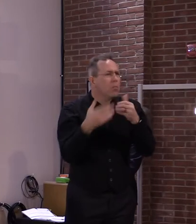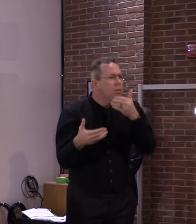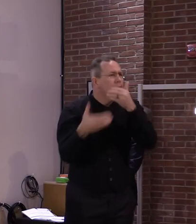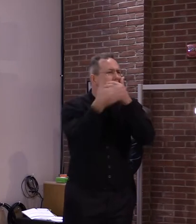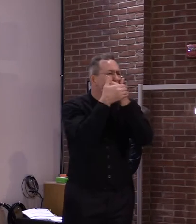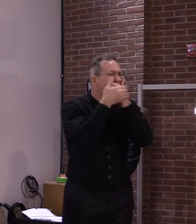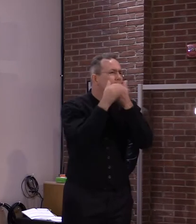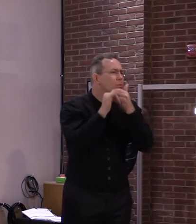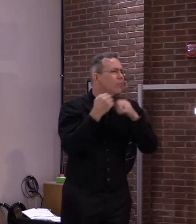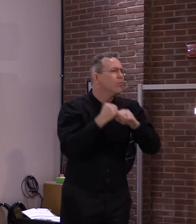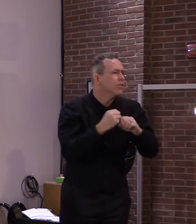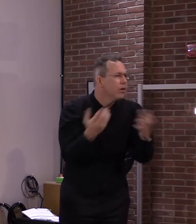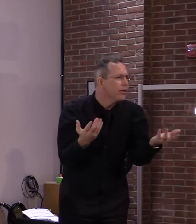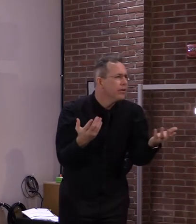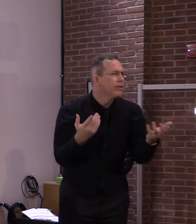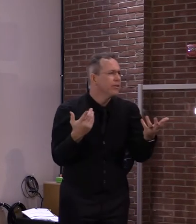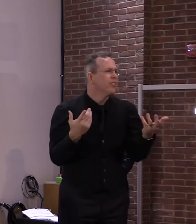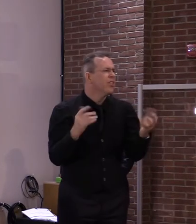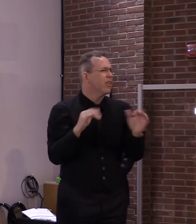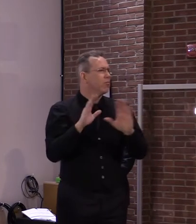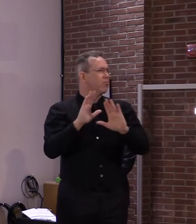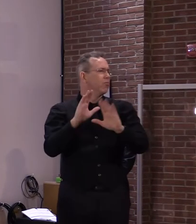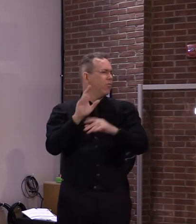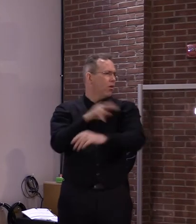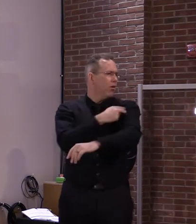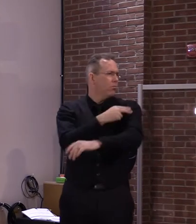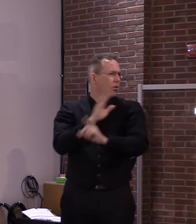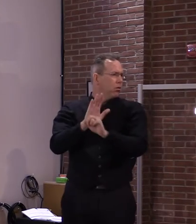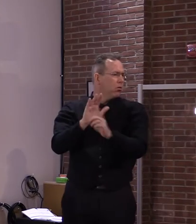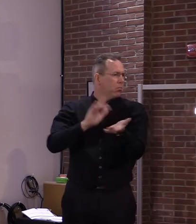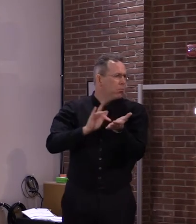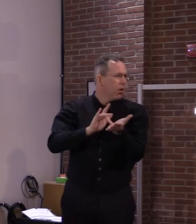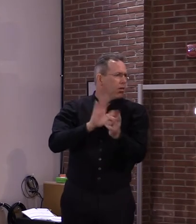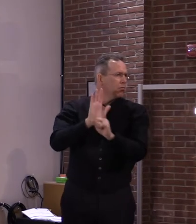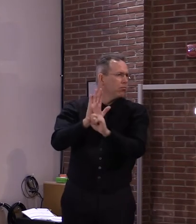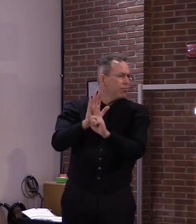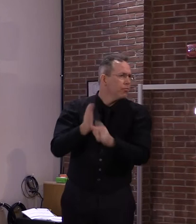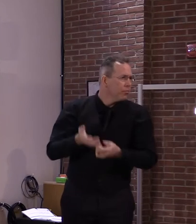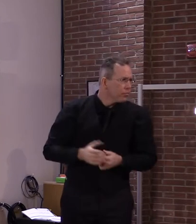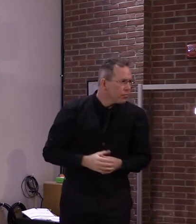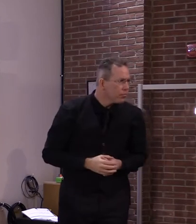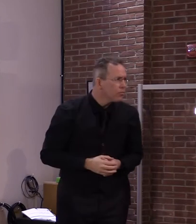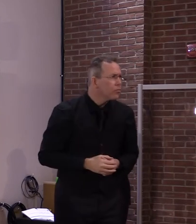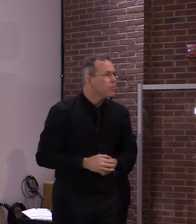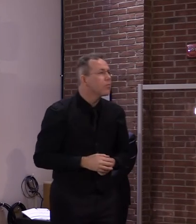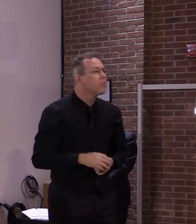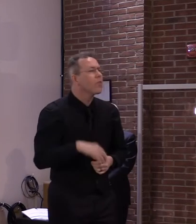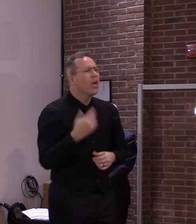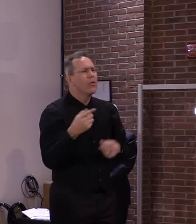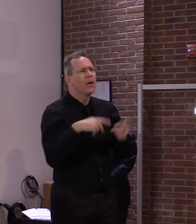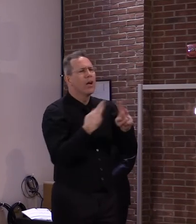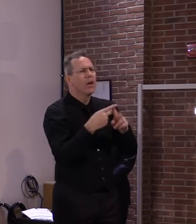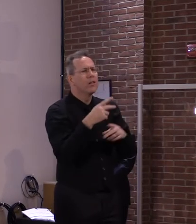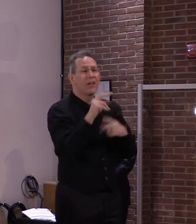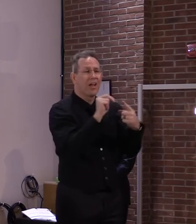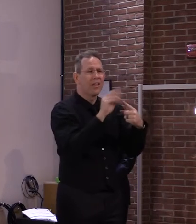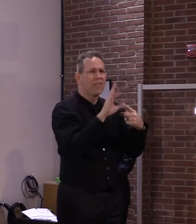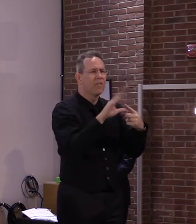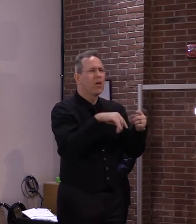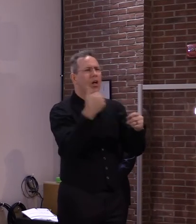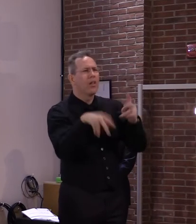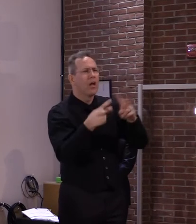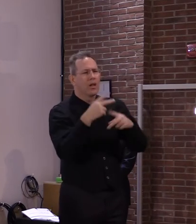there's also these kn 95s which are the ones you would find on the marketplace now because they're